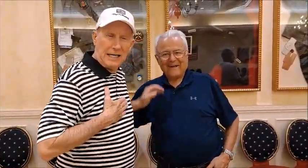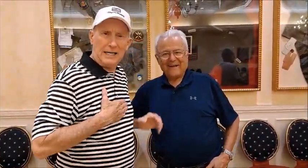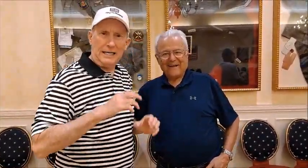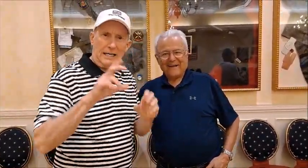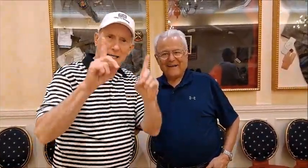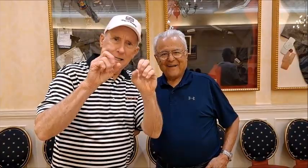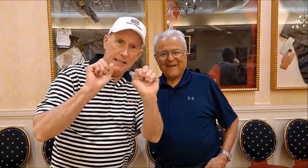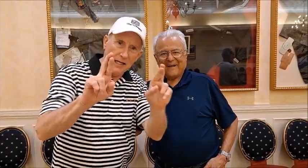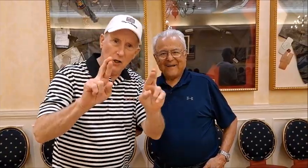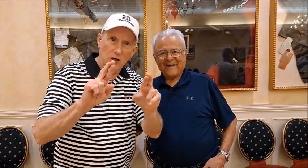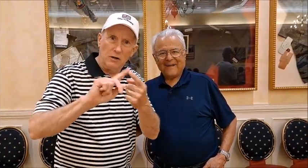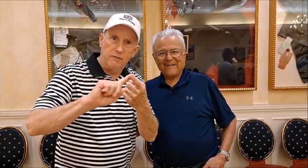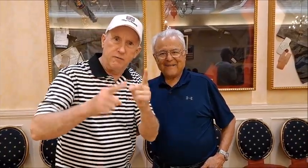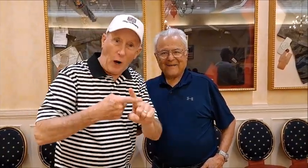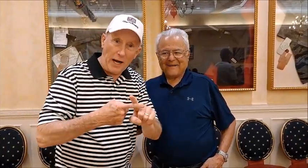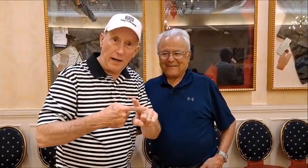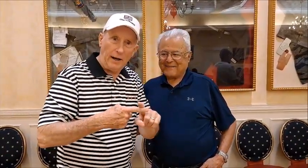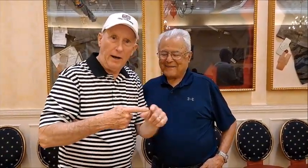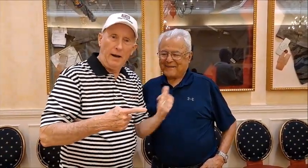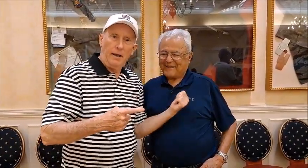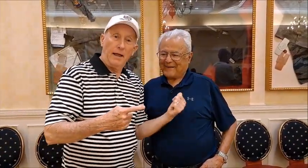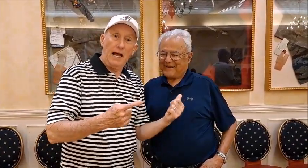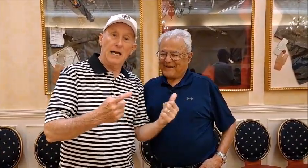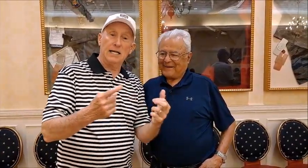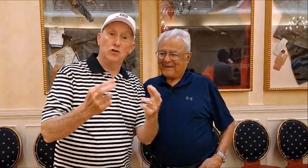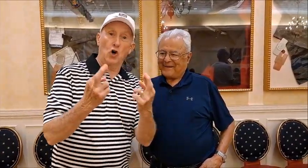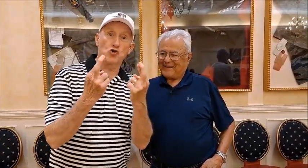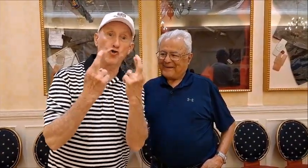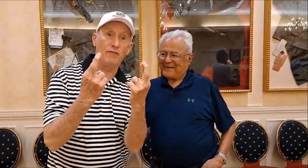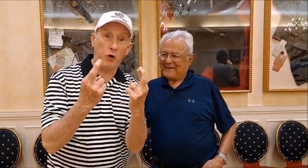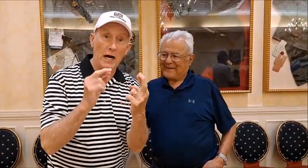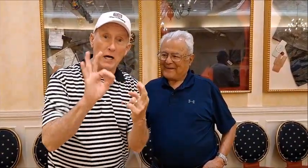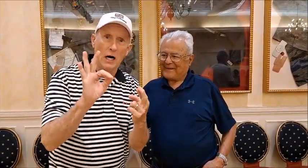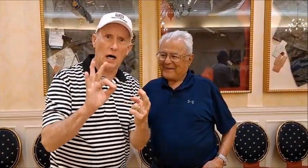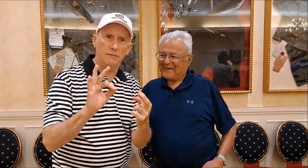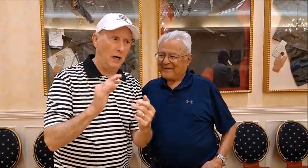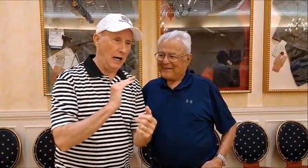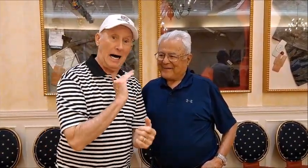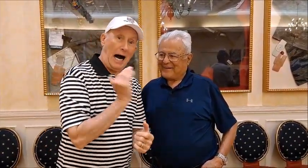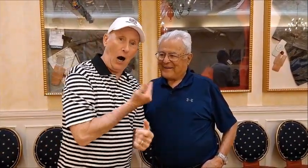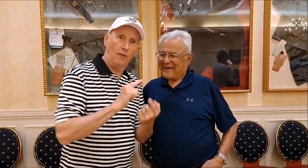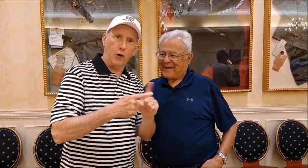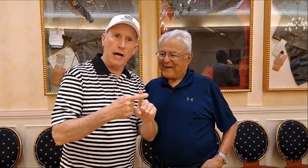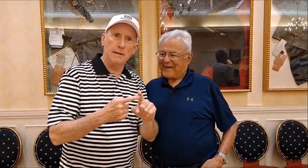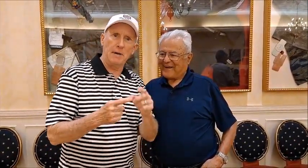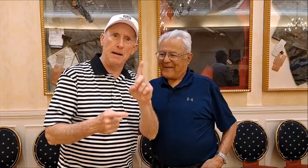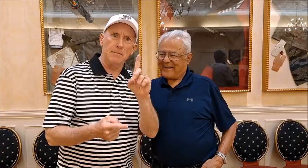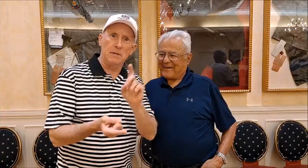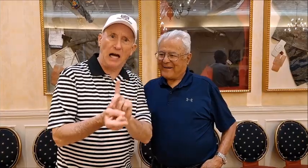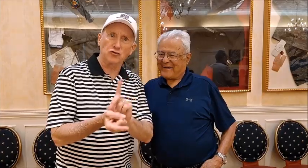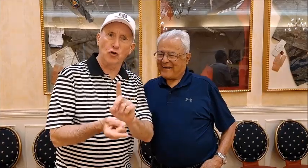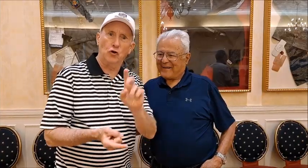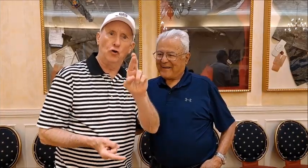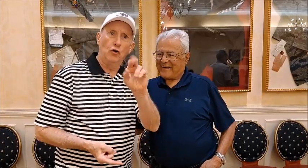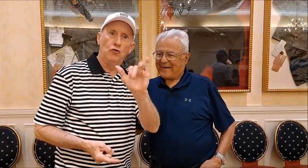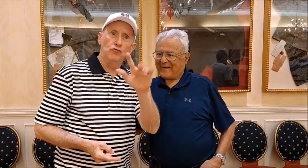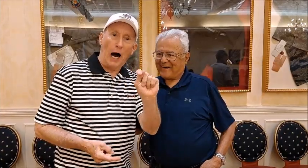My dear friend, and a good friend of our friend named Dr.